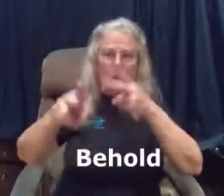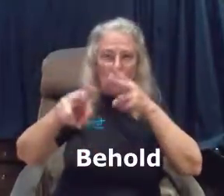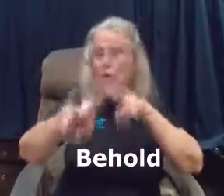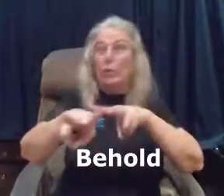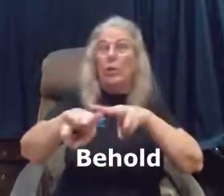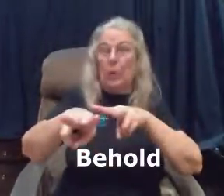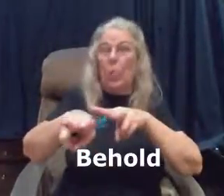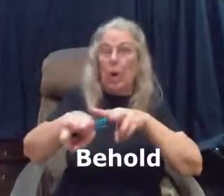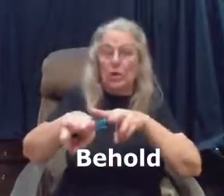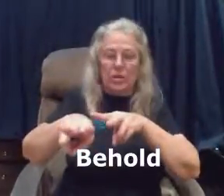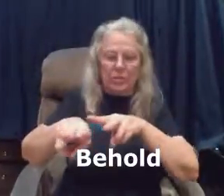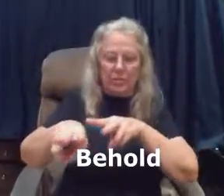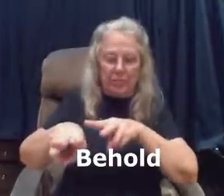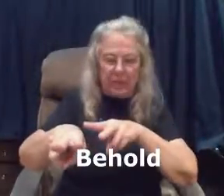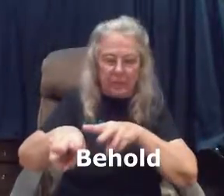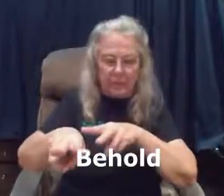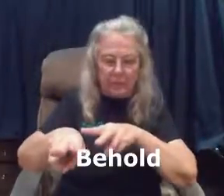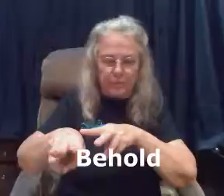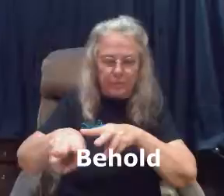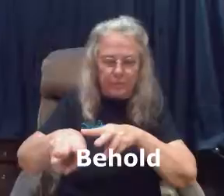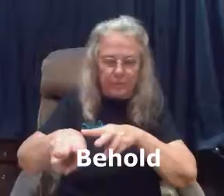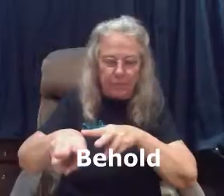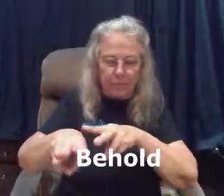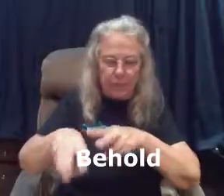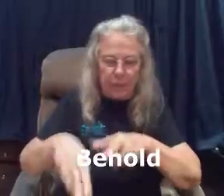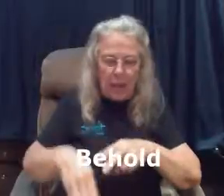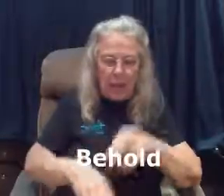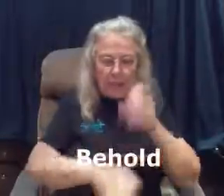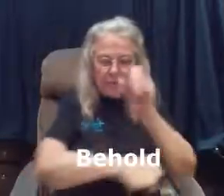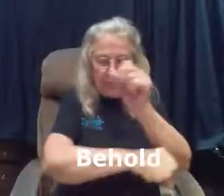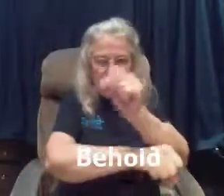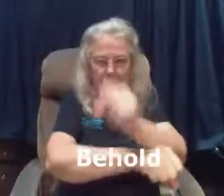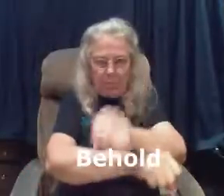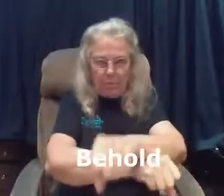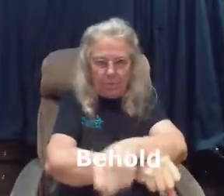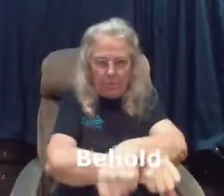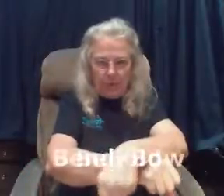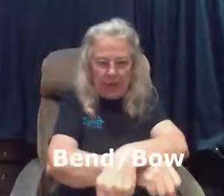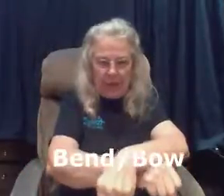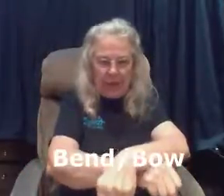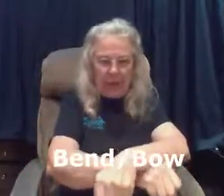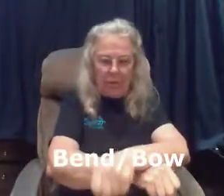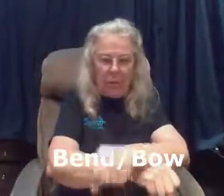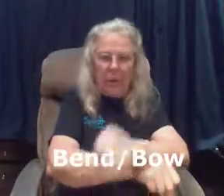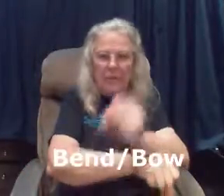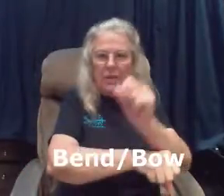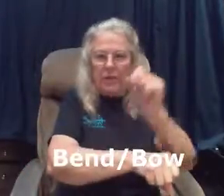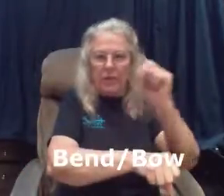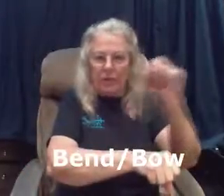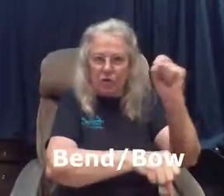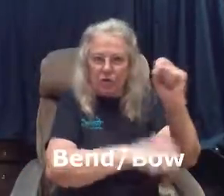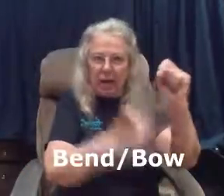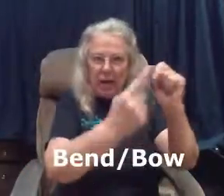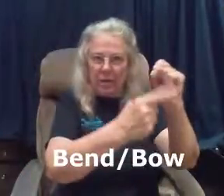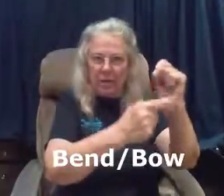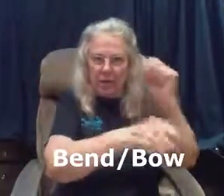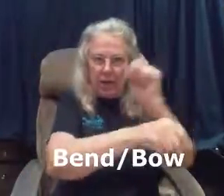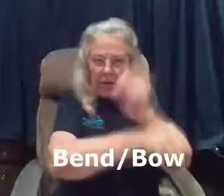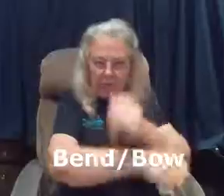you're really watching something. To bend, take it down. It's like you've got your head and it